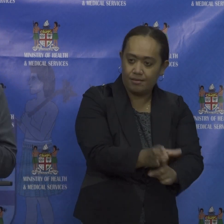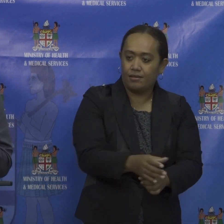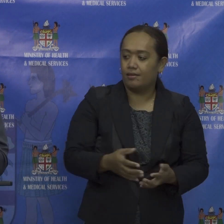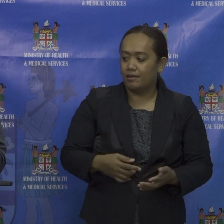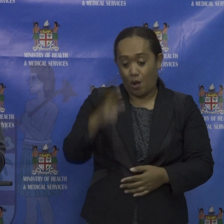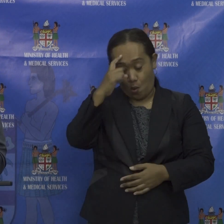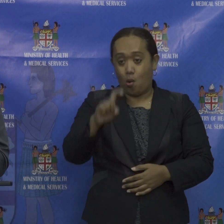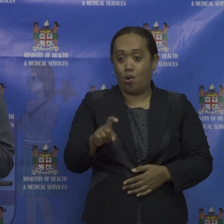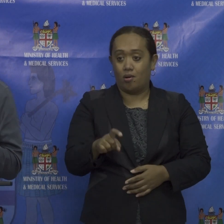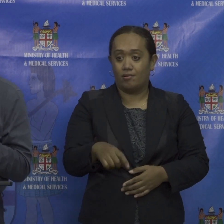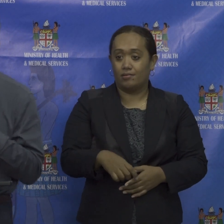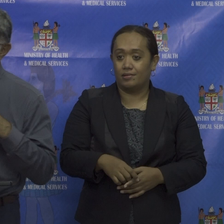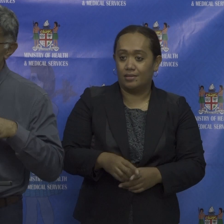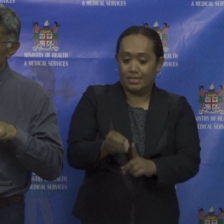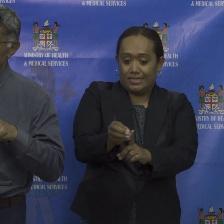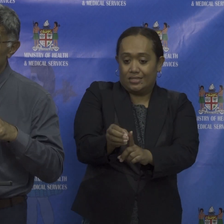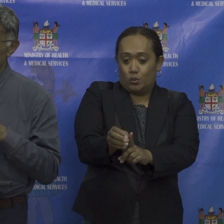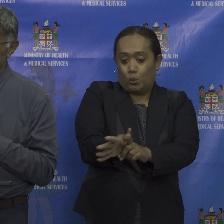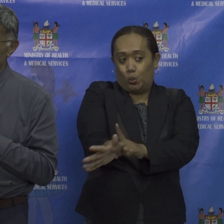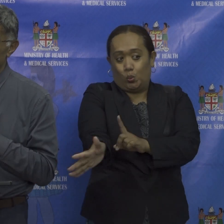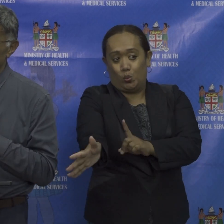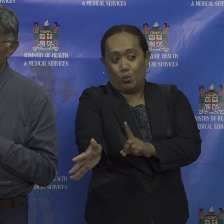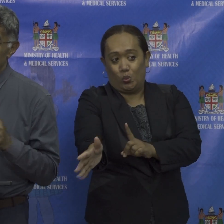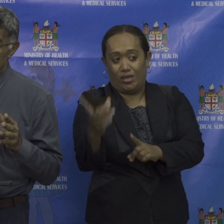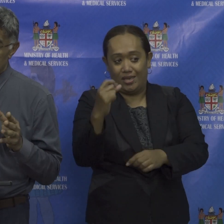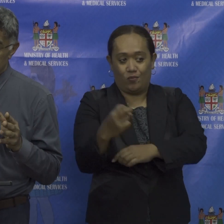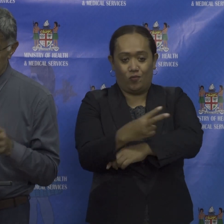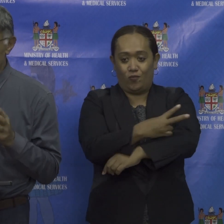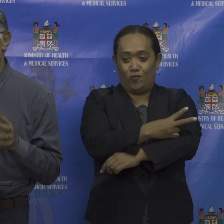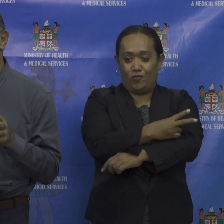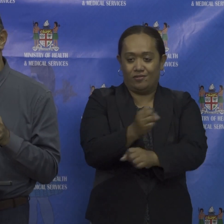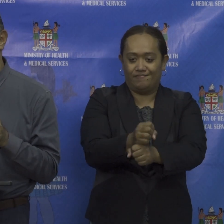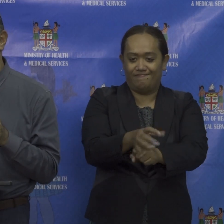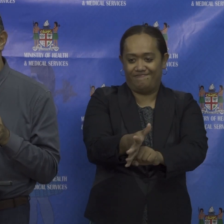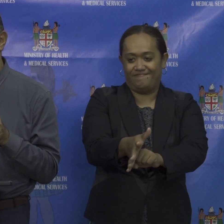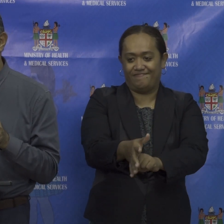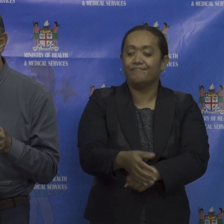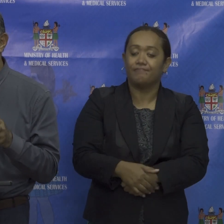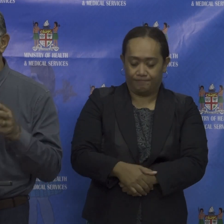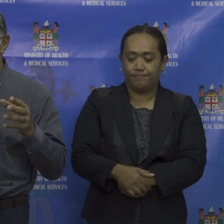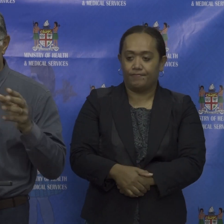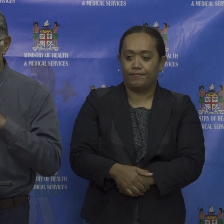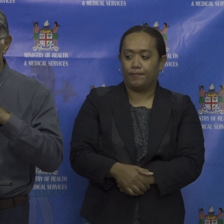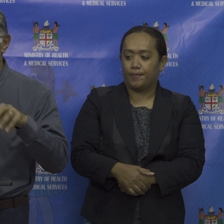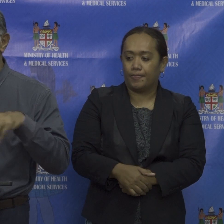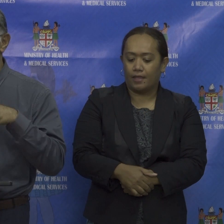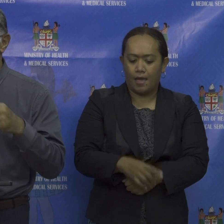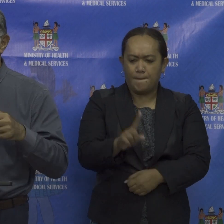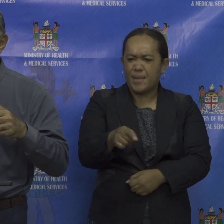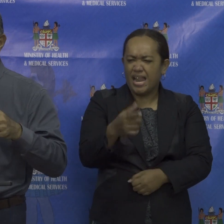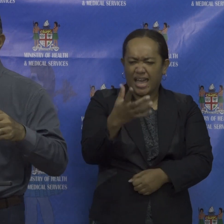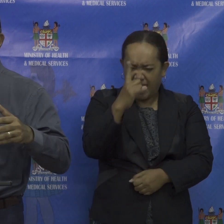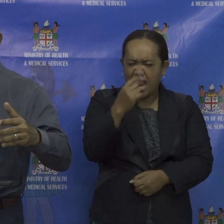call slippage through the protocol. And it usually happens if there is some degree of bubble mixing